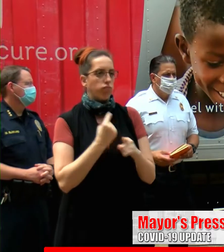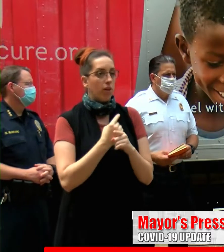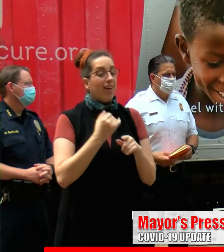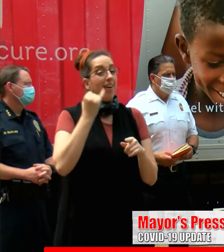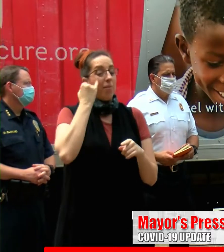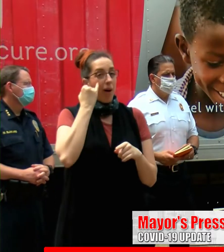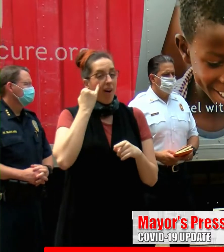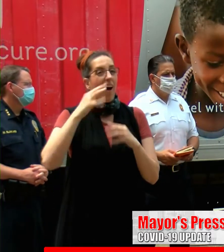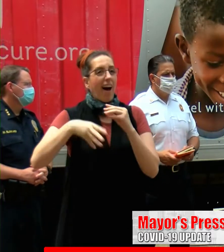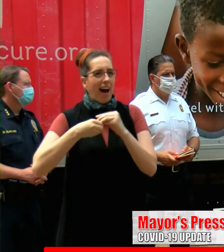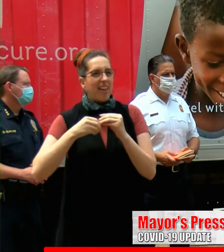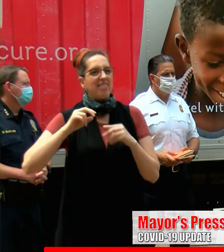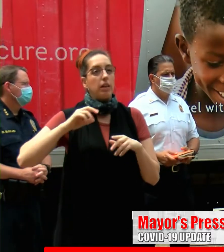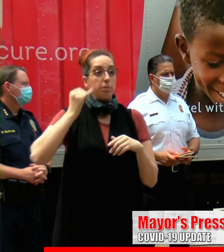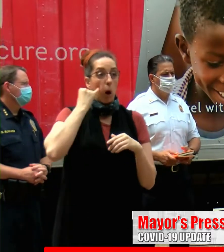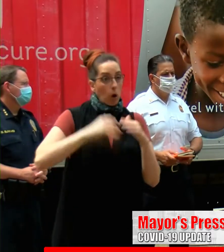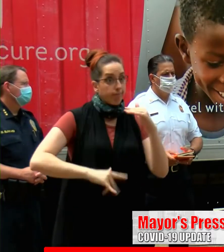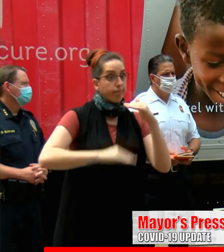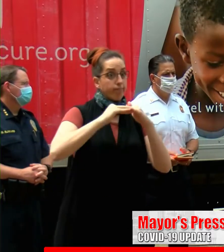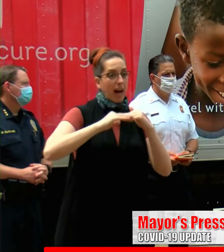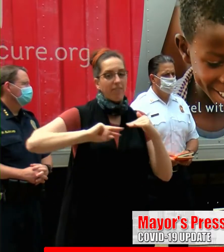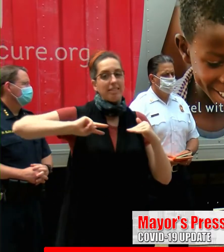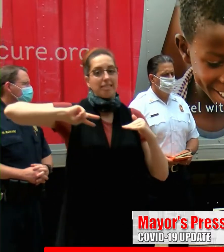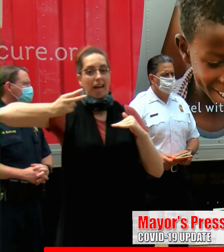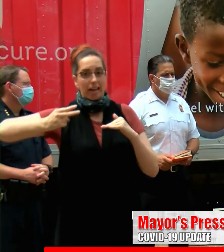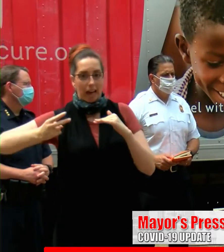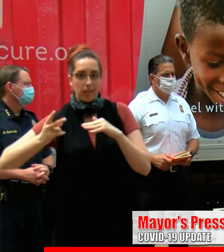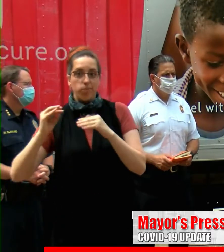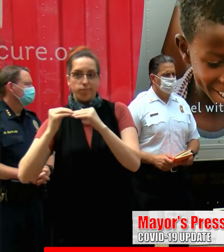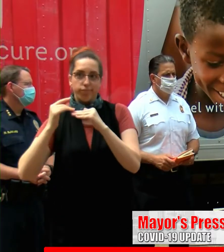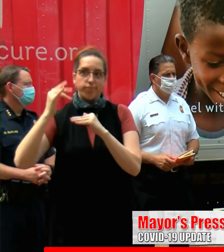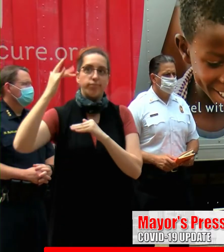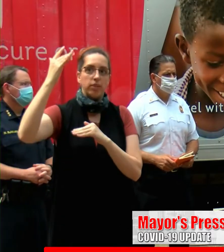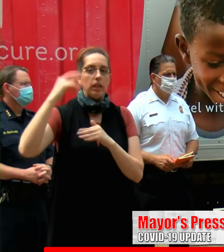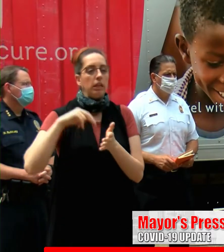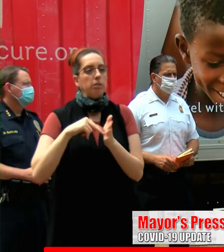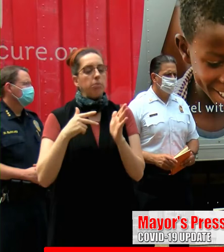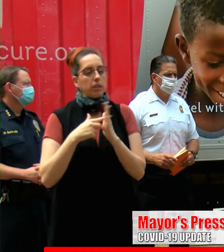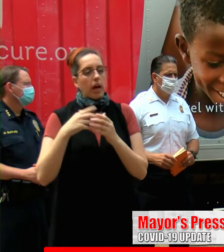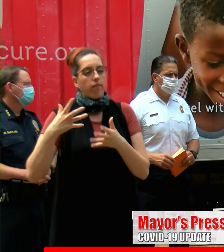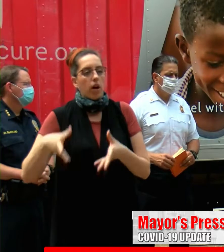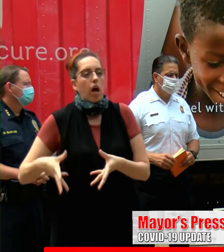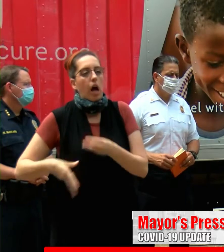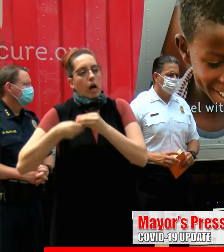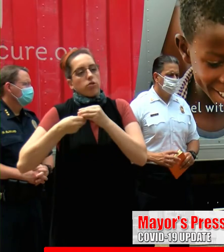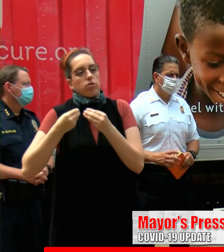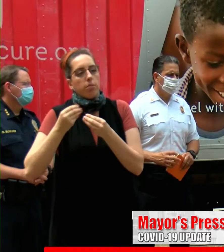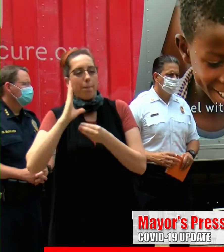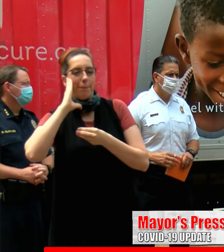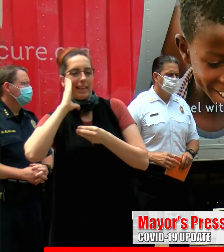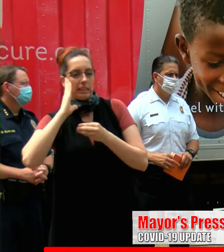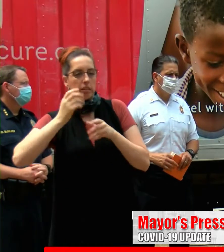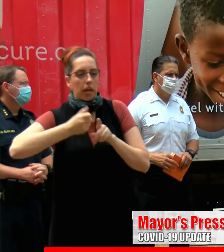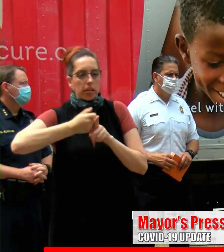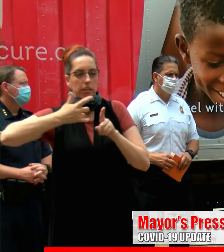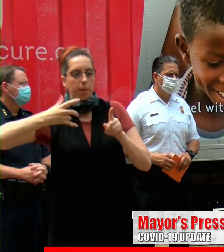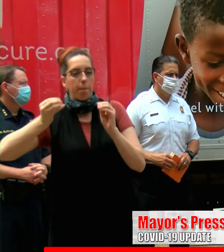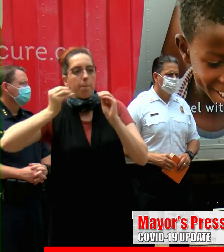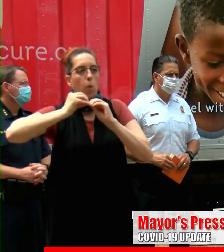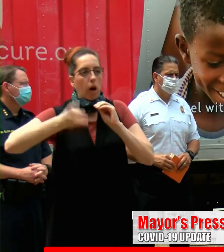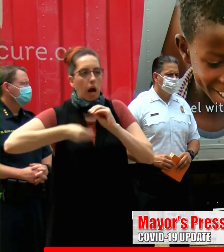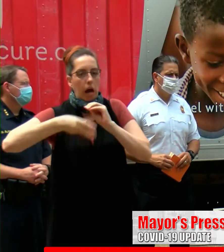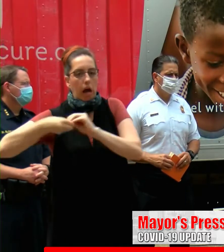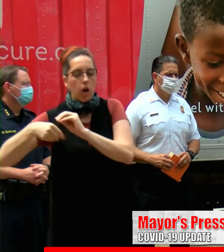factor in that second phase, to the extent a surge is needed, then that shows you the number of ICU beds that they can expand to, which